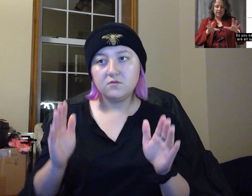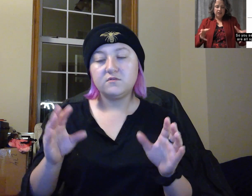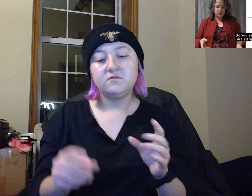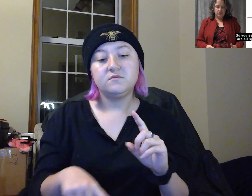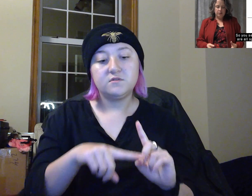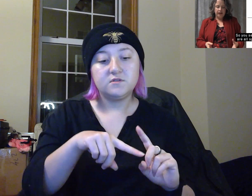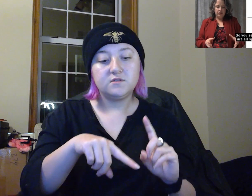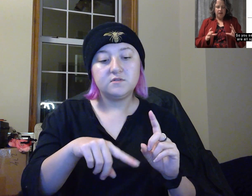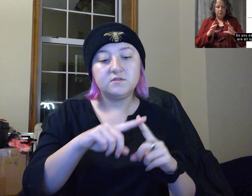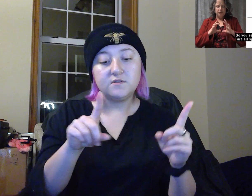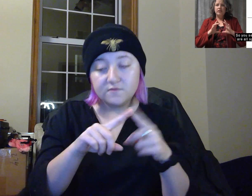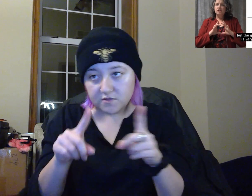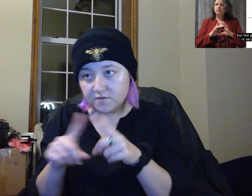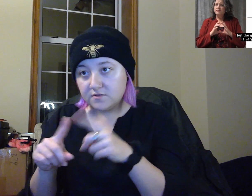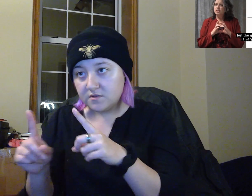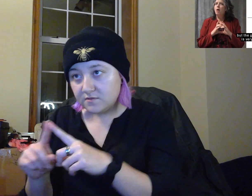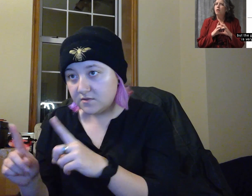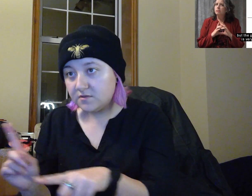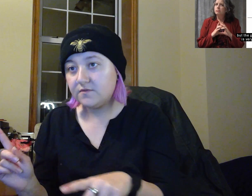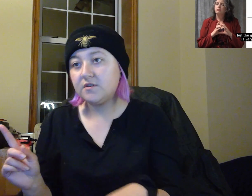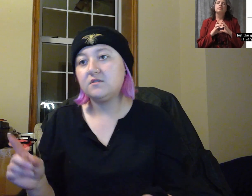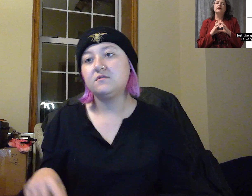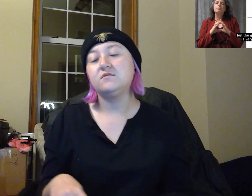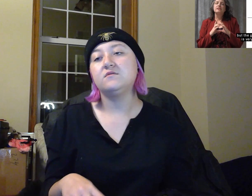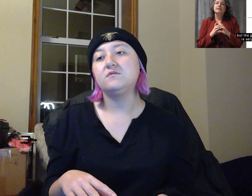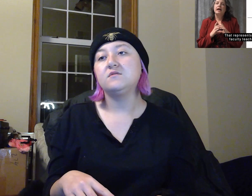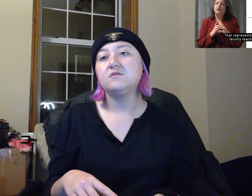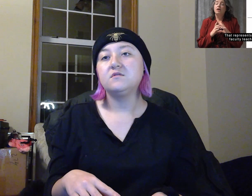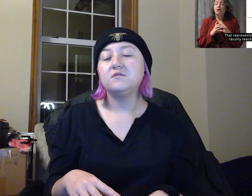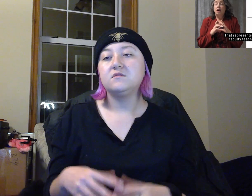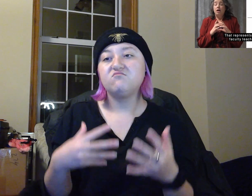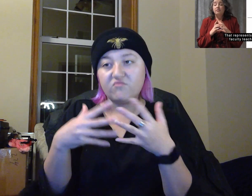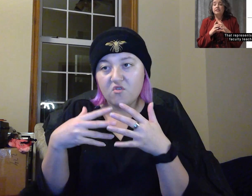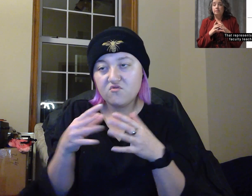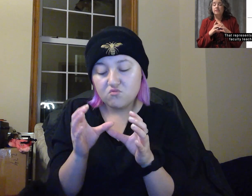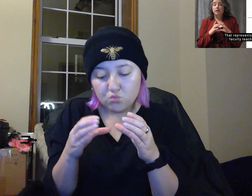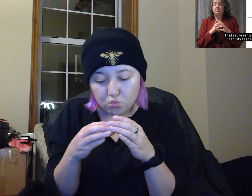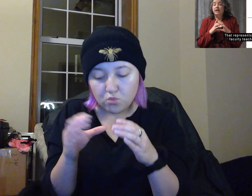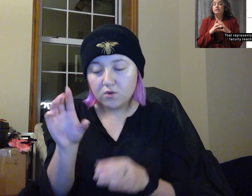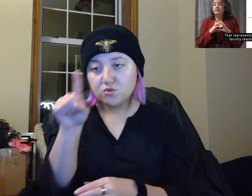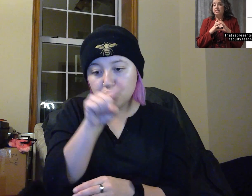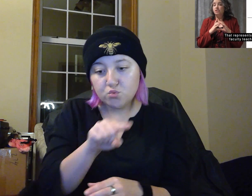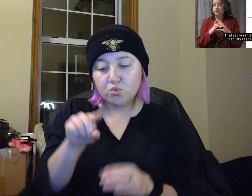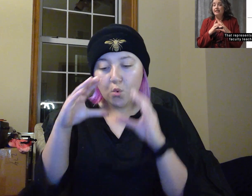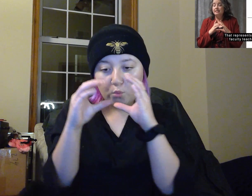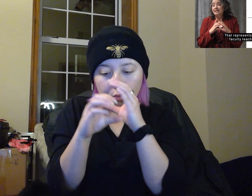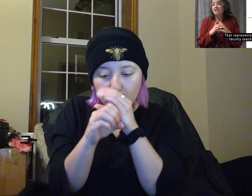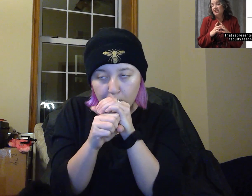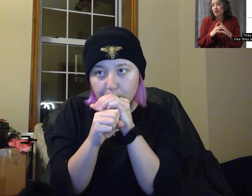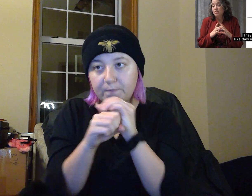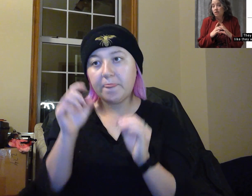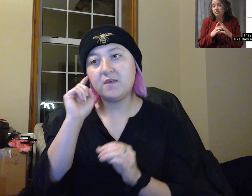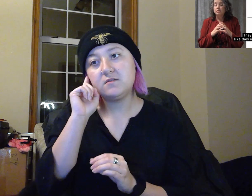you see the dots are all spread out, but the gray circle is very small. That represents how oftentimes faculty teach their classes. They